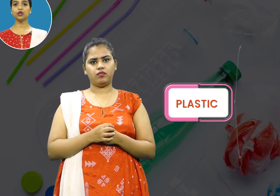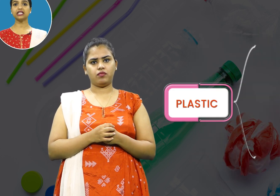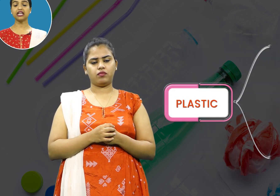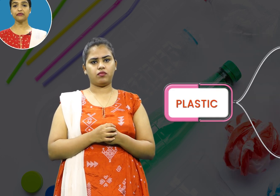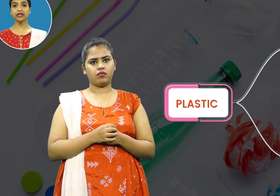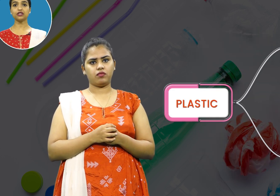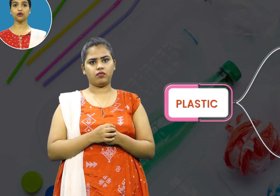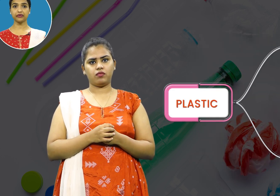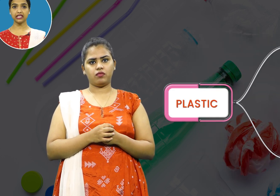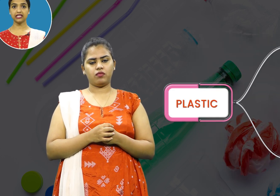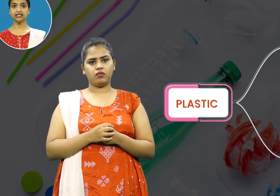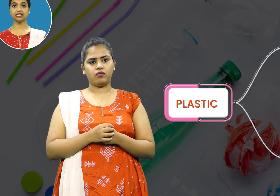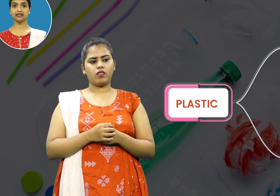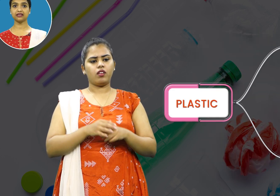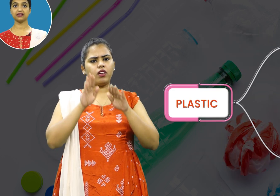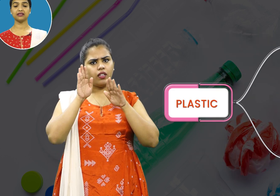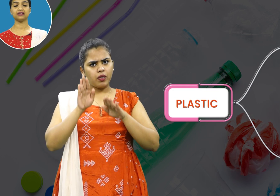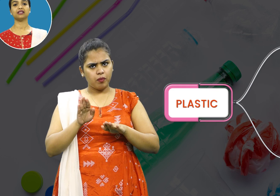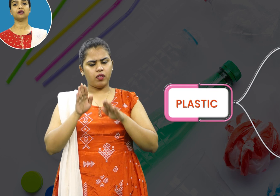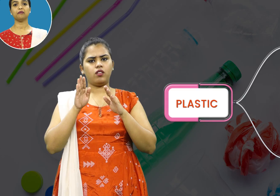Depending upon the effect of heat,